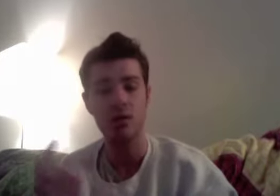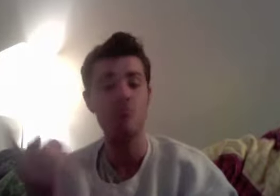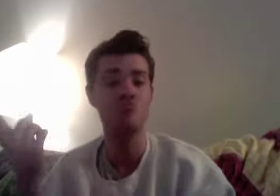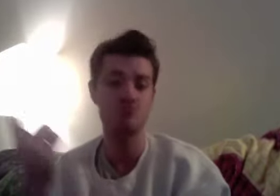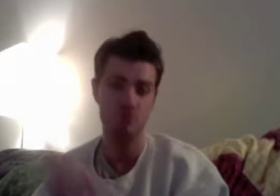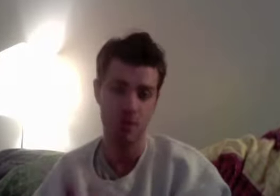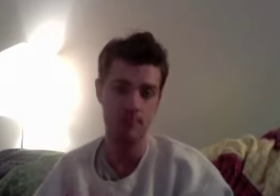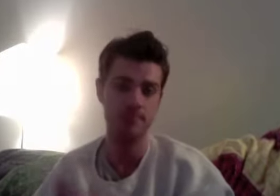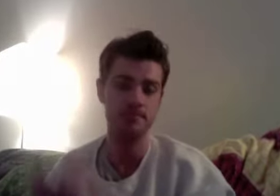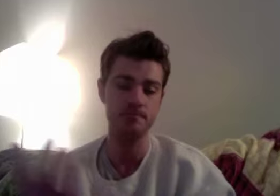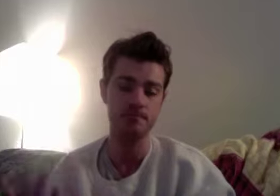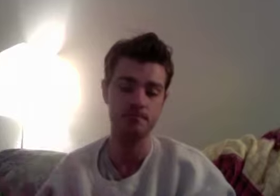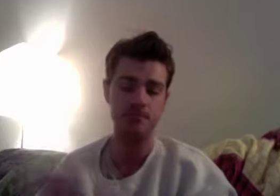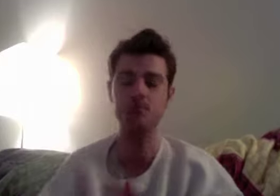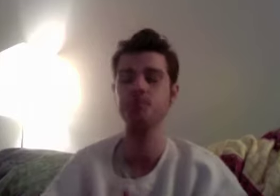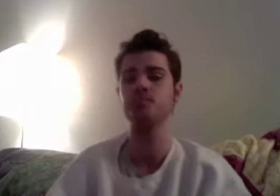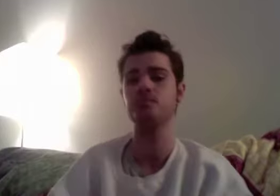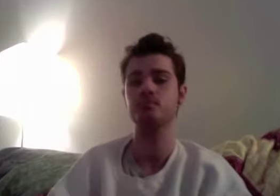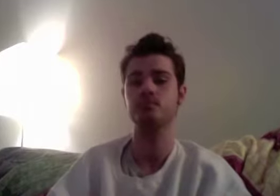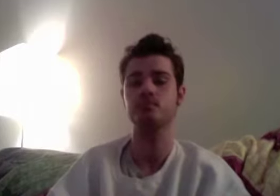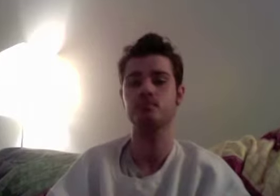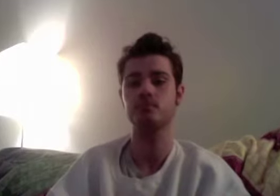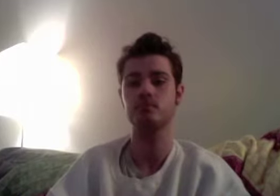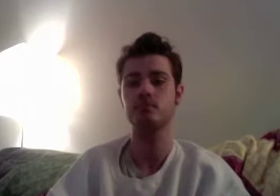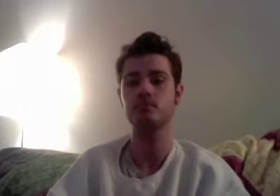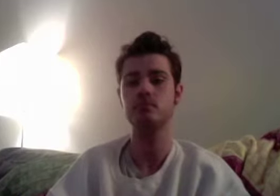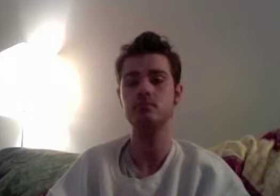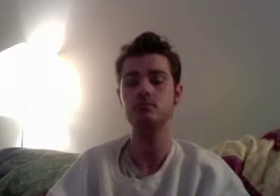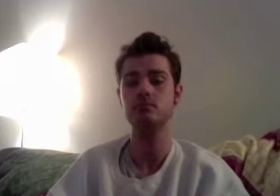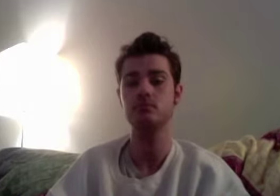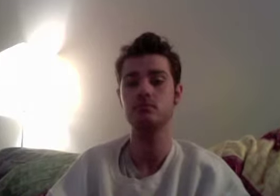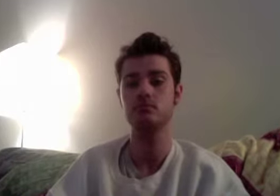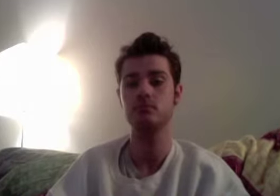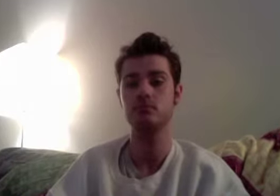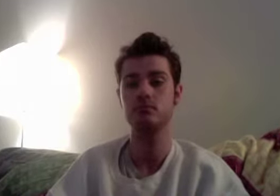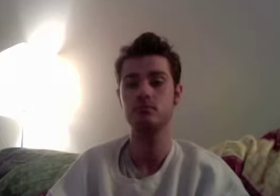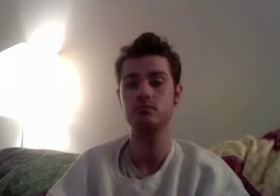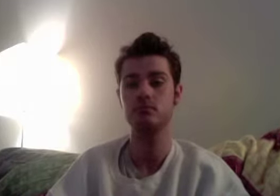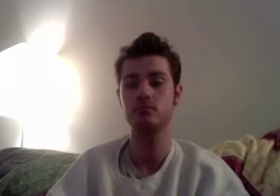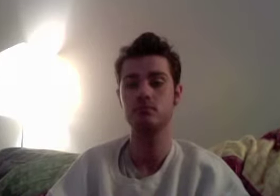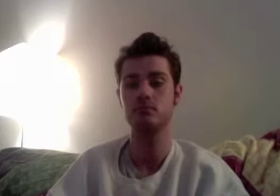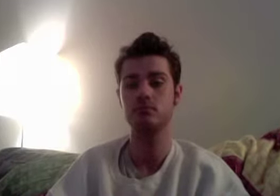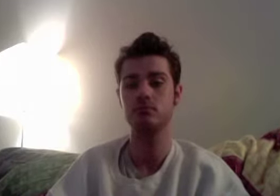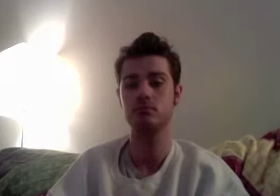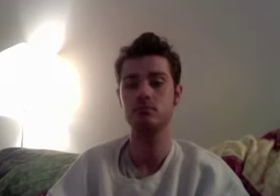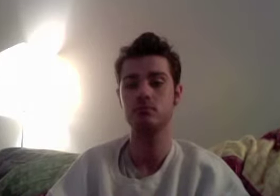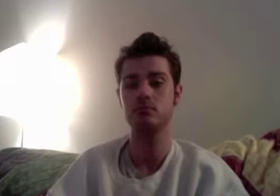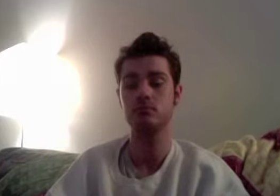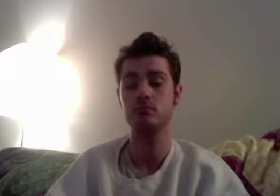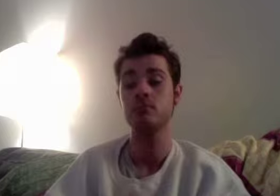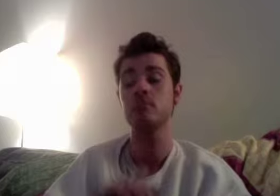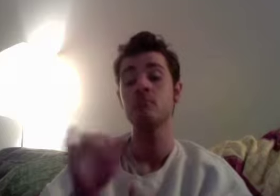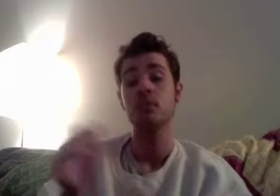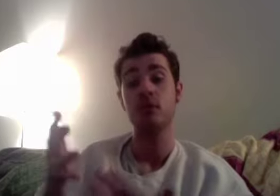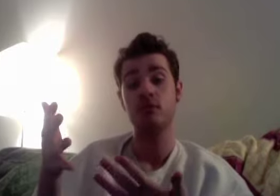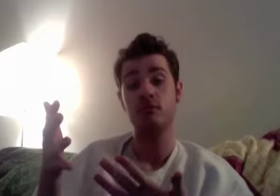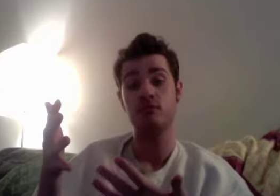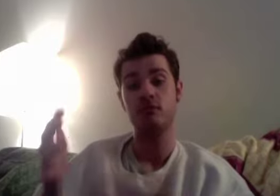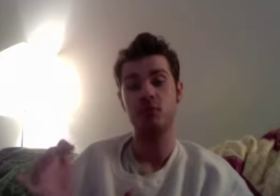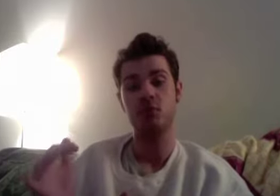the check that needed to be or matches up to what all of the employees have done. After that, someone is usually delegated to tear